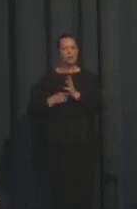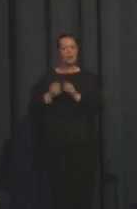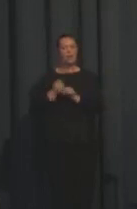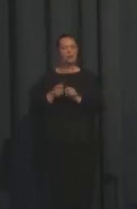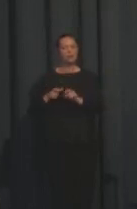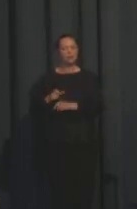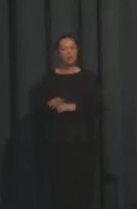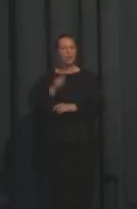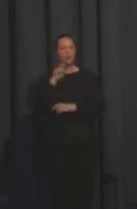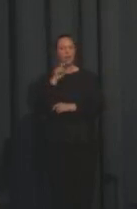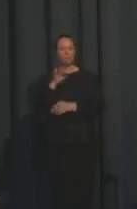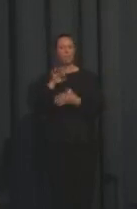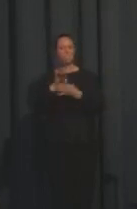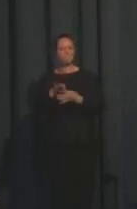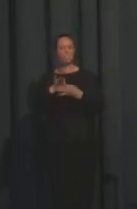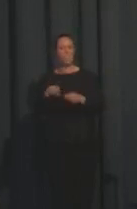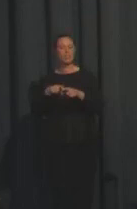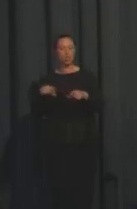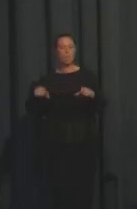that.